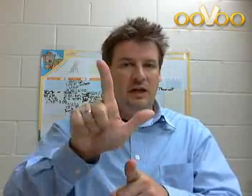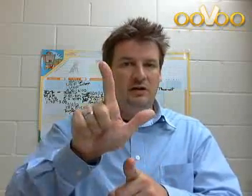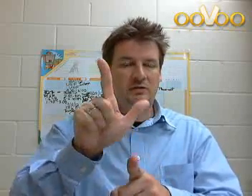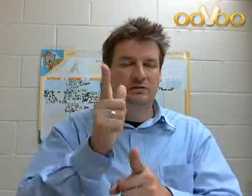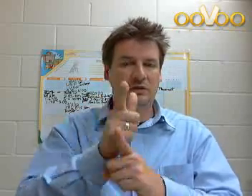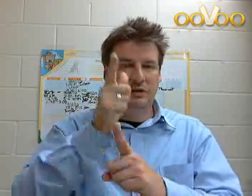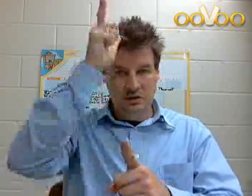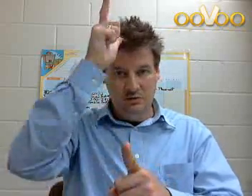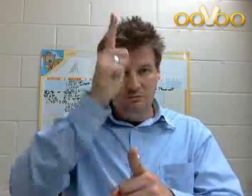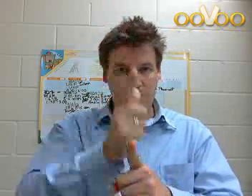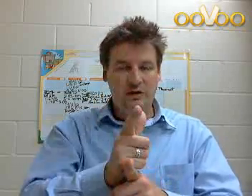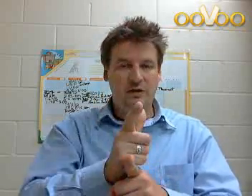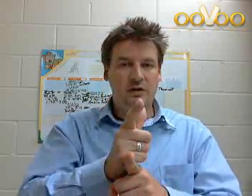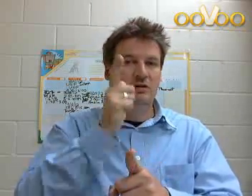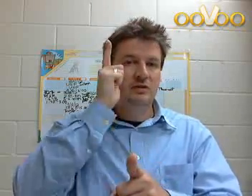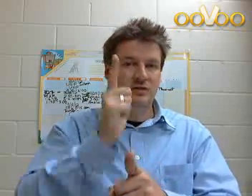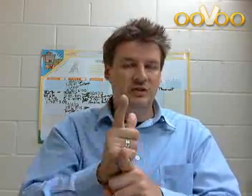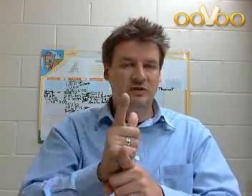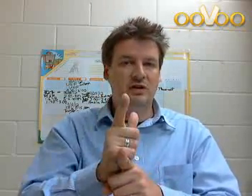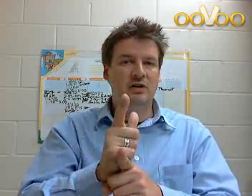L, brother, sister,